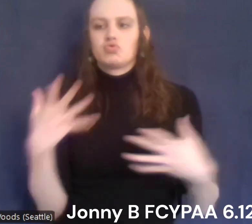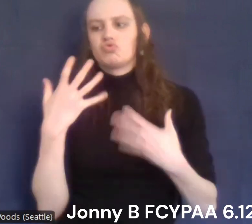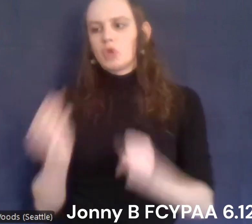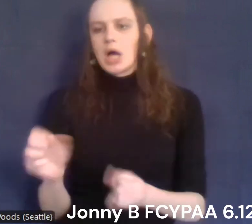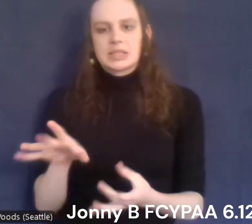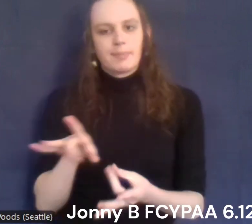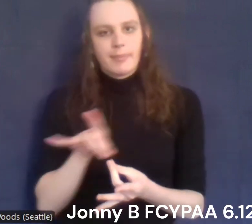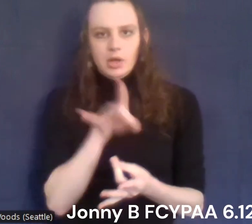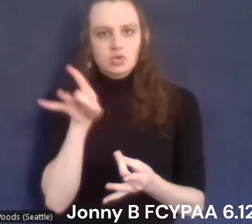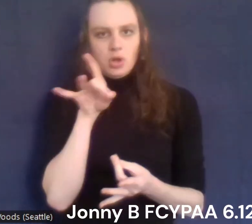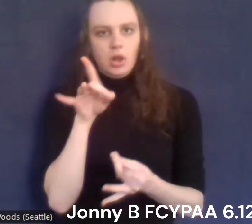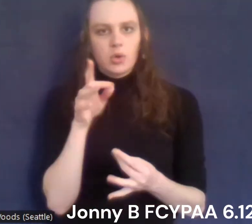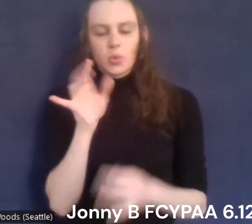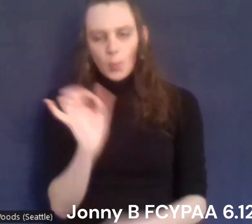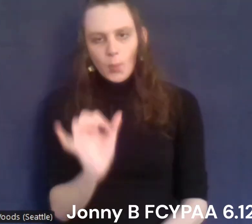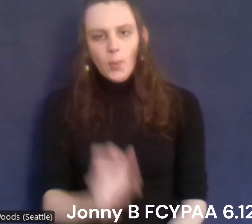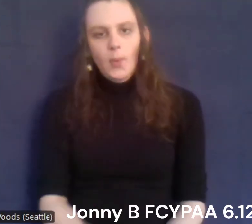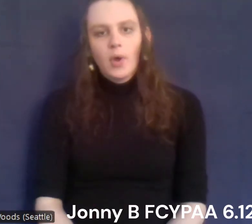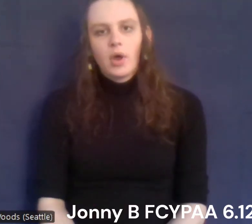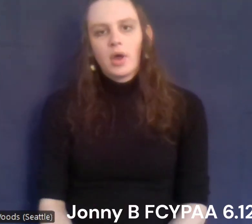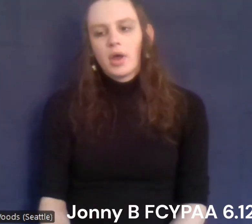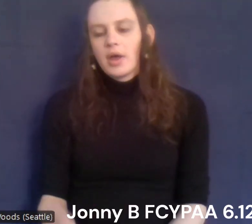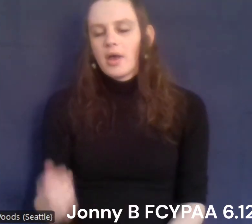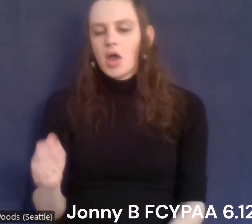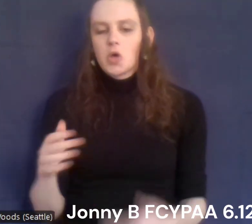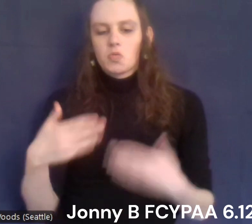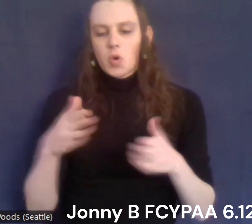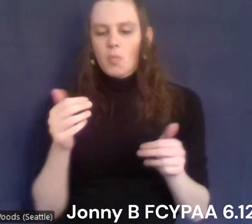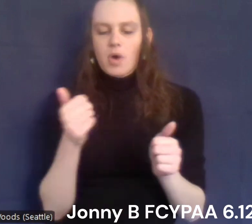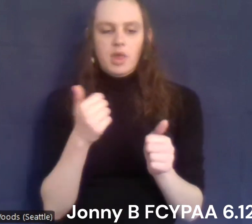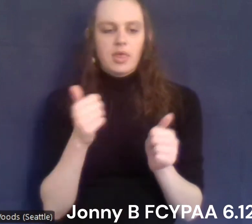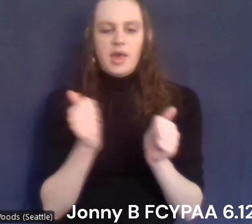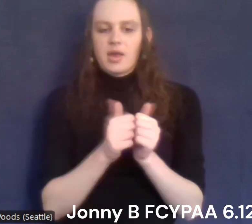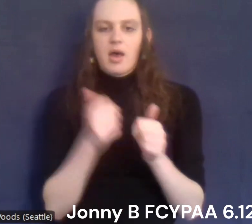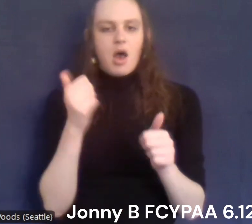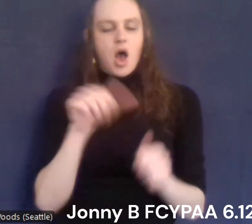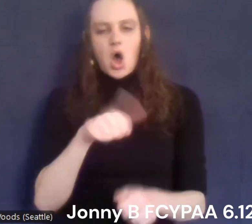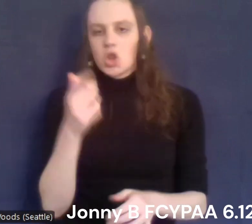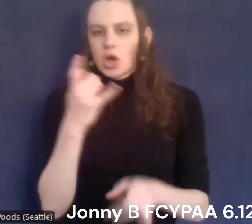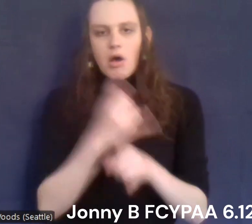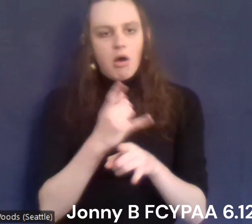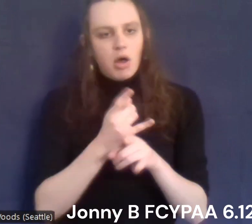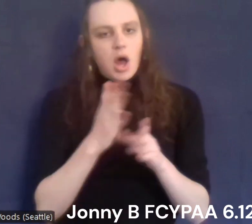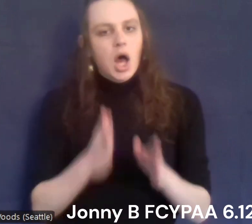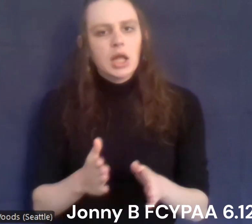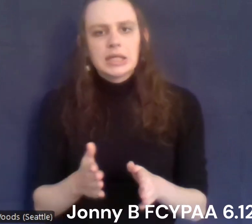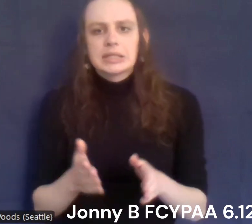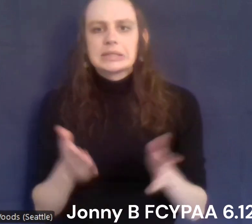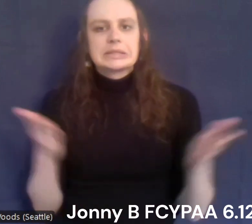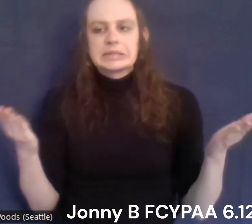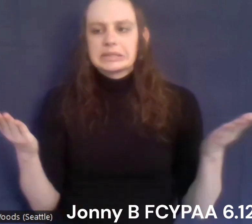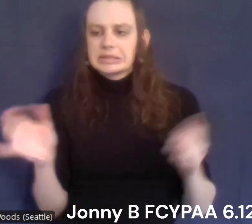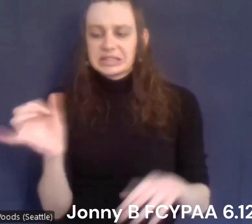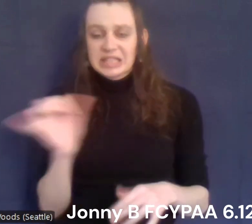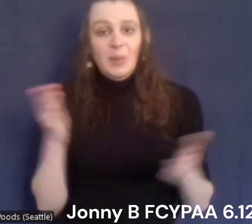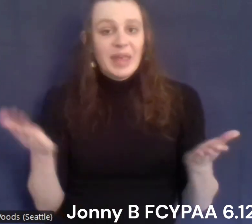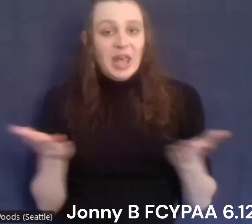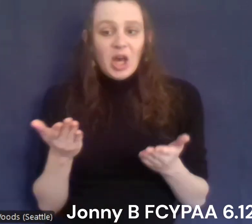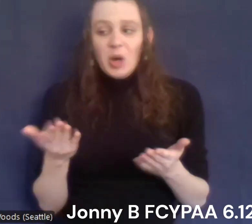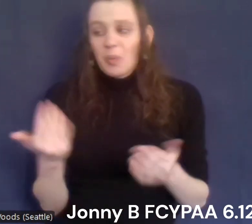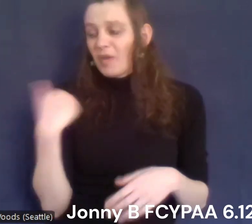many other alcoholics, and I still like I feel that way right now with just seeing this. I was very nervous coming on